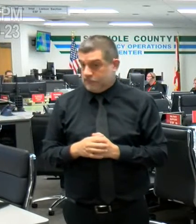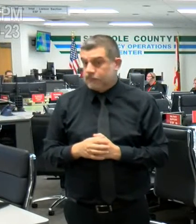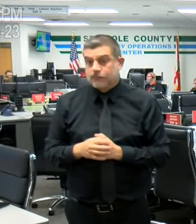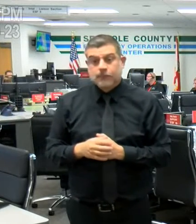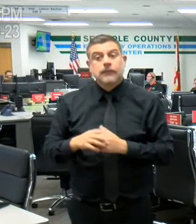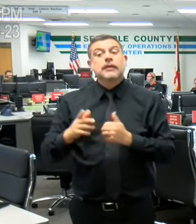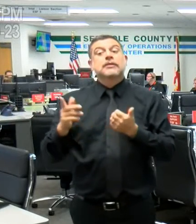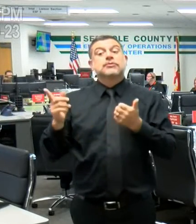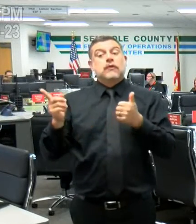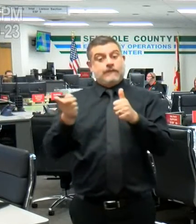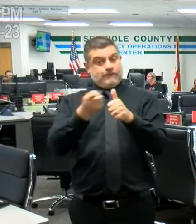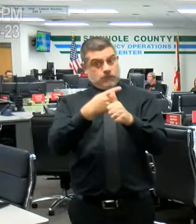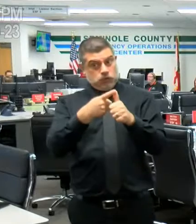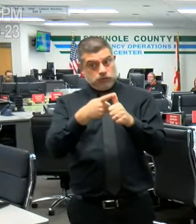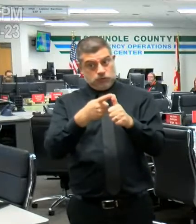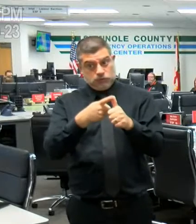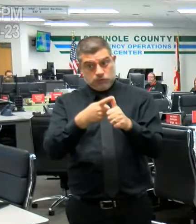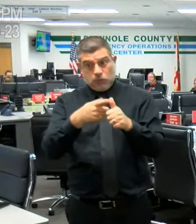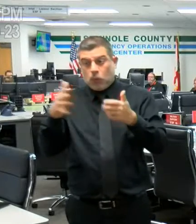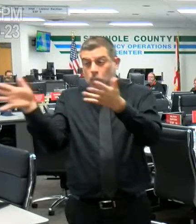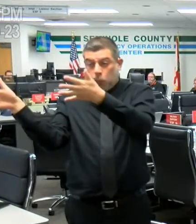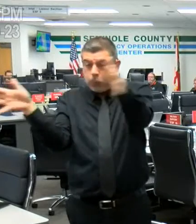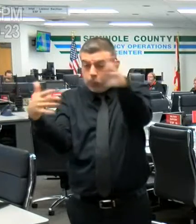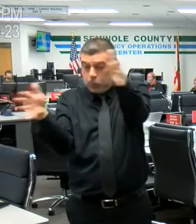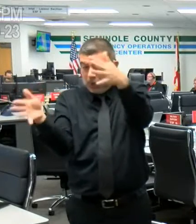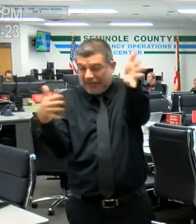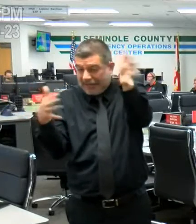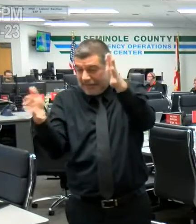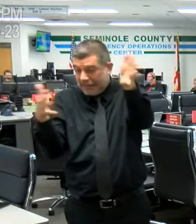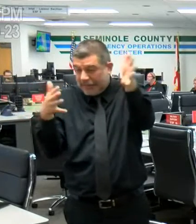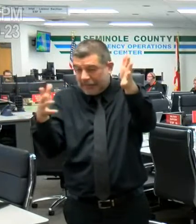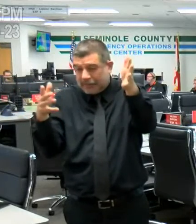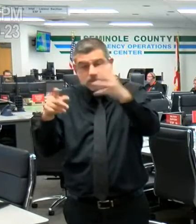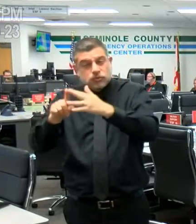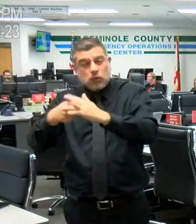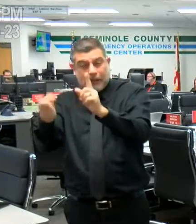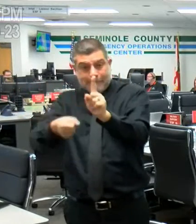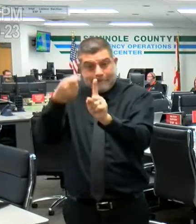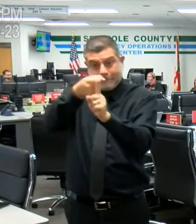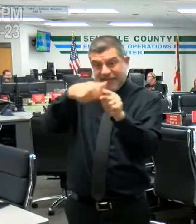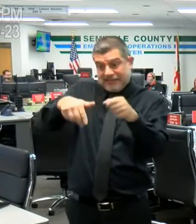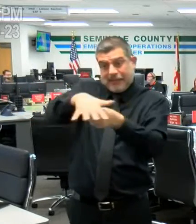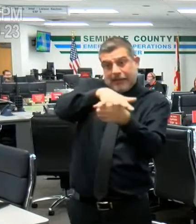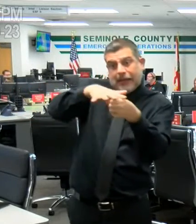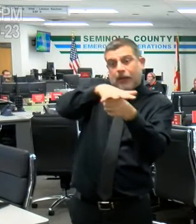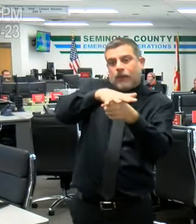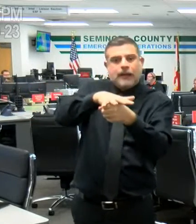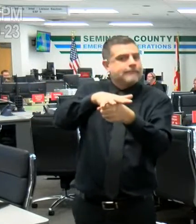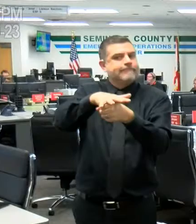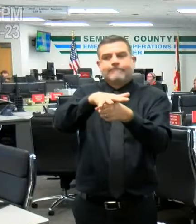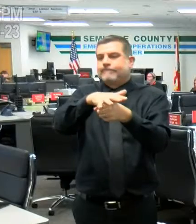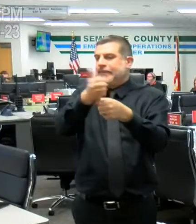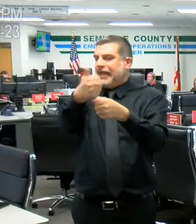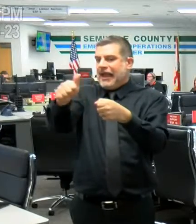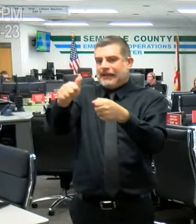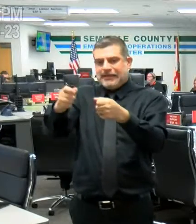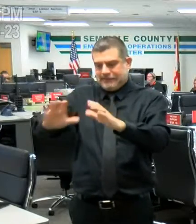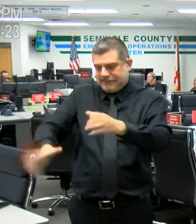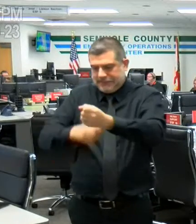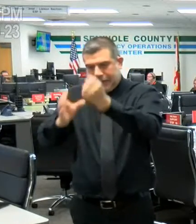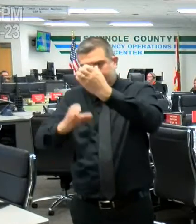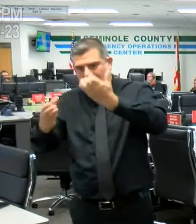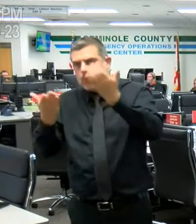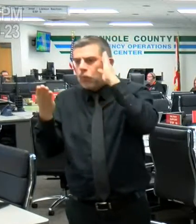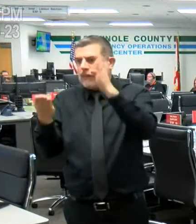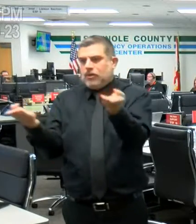bands of tropical storm force winds start to move into the area, any sandbag operations will, of course, cease operations, and of